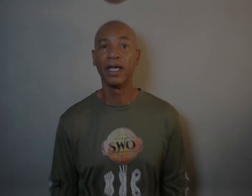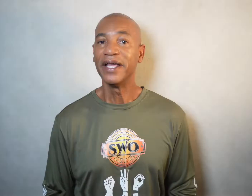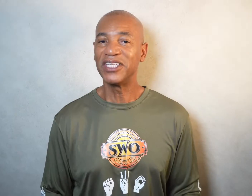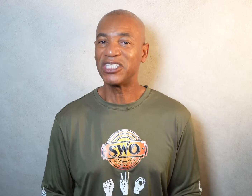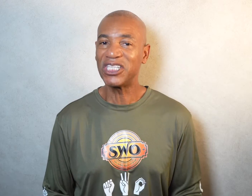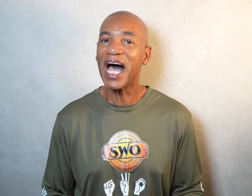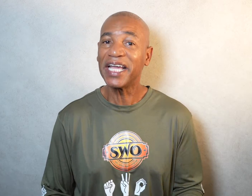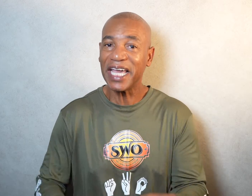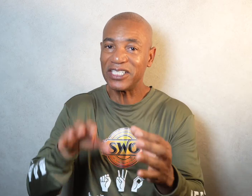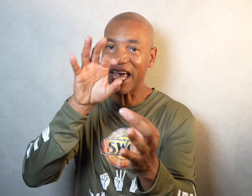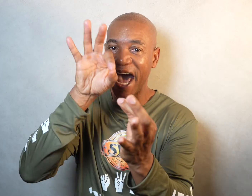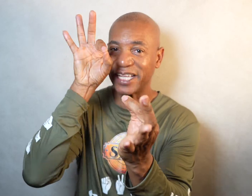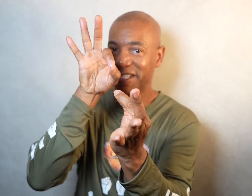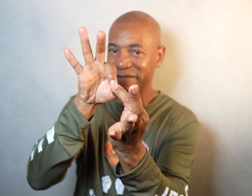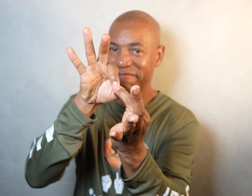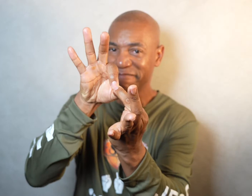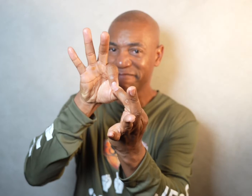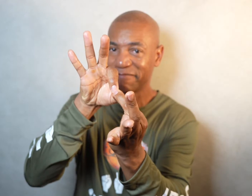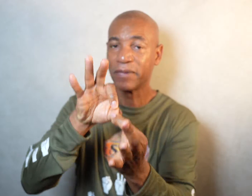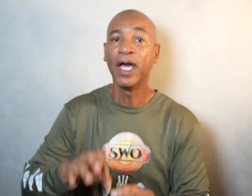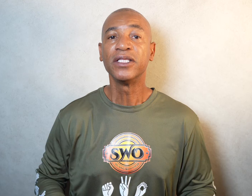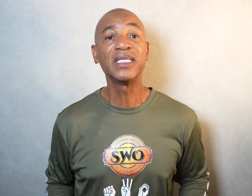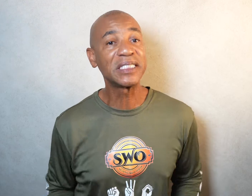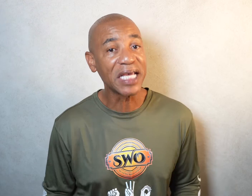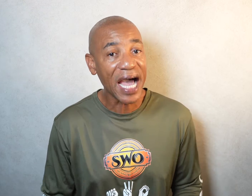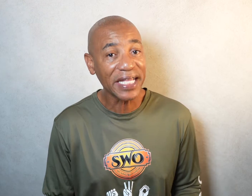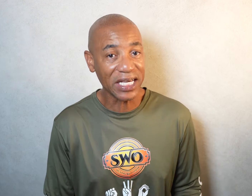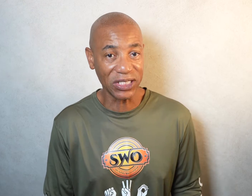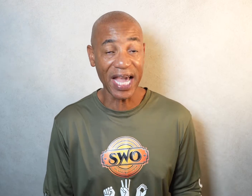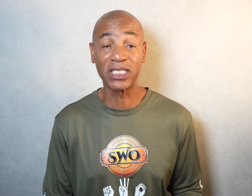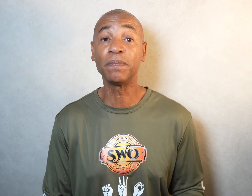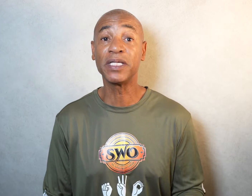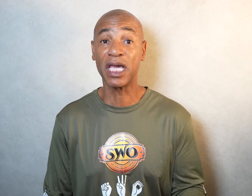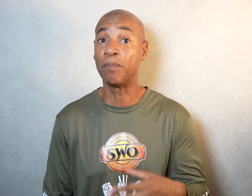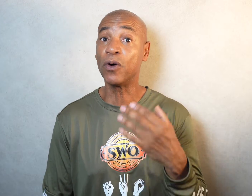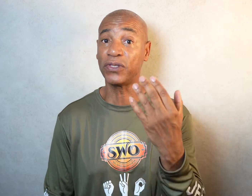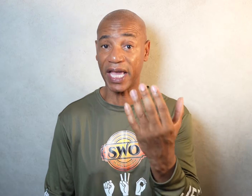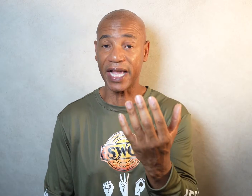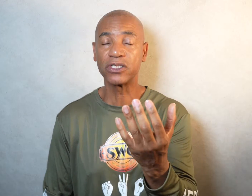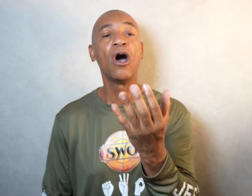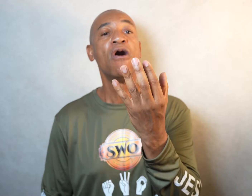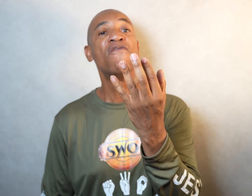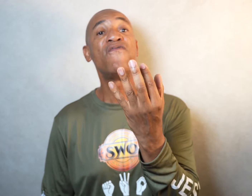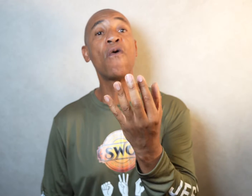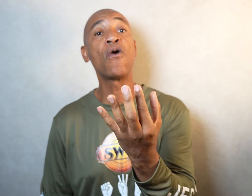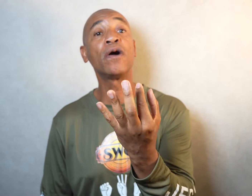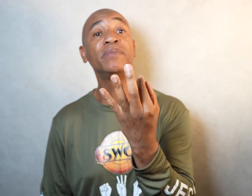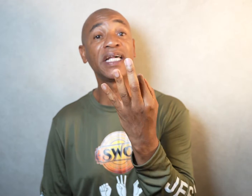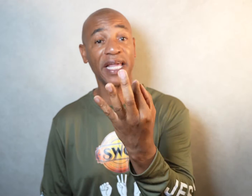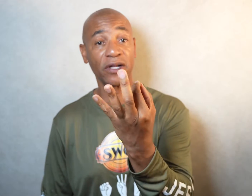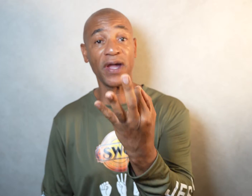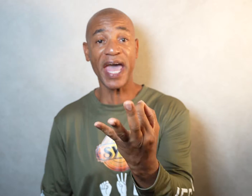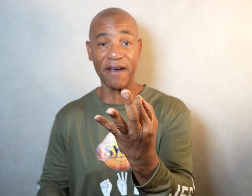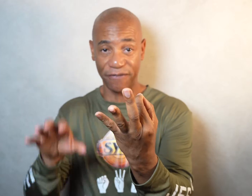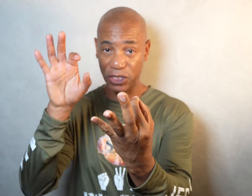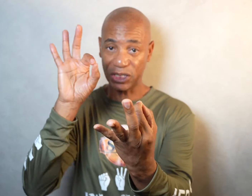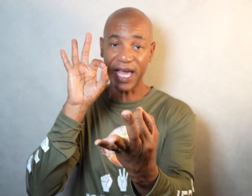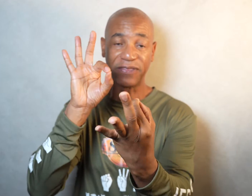The sign exact. To sign exact, simply take both hands, form the letter F, just like